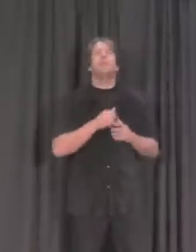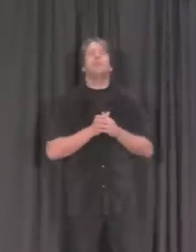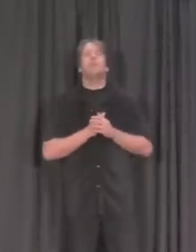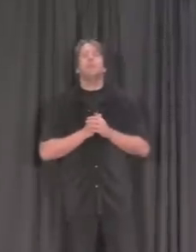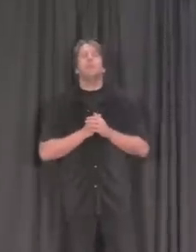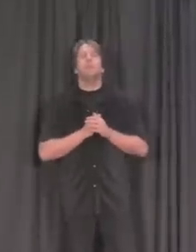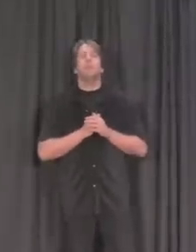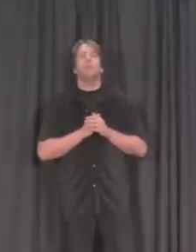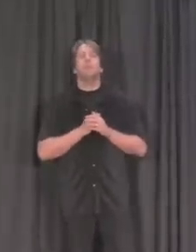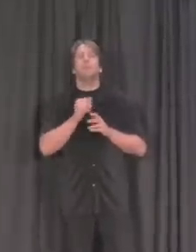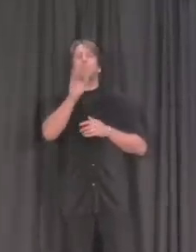My mom would say,